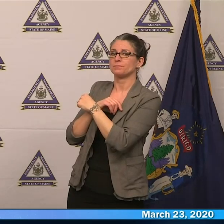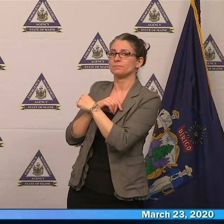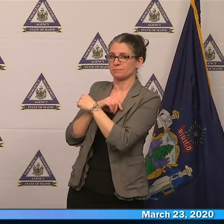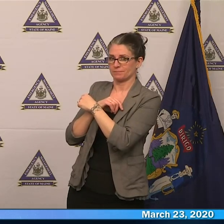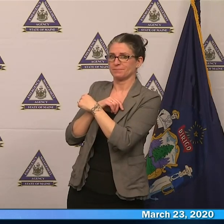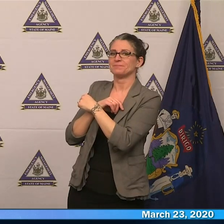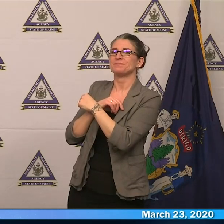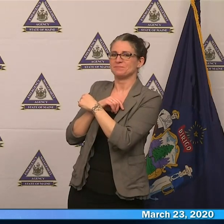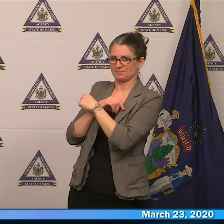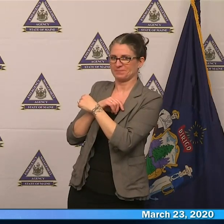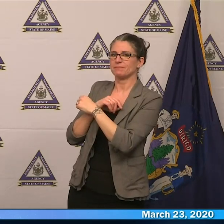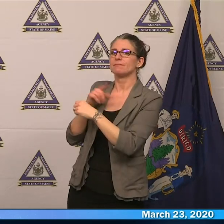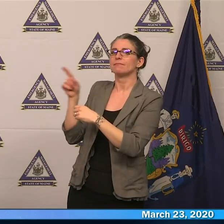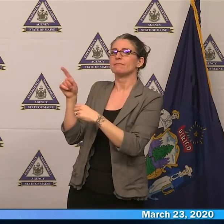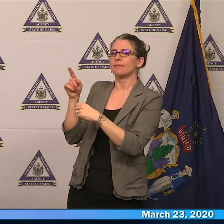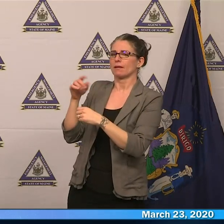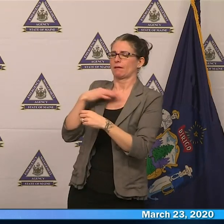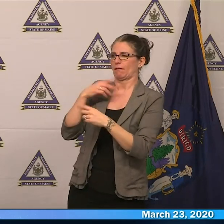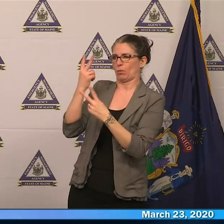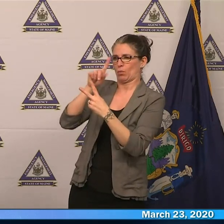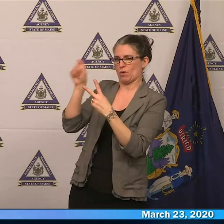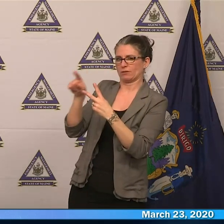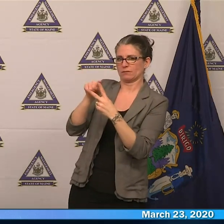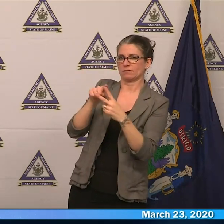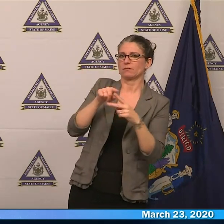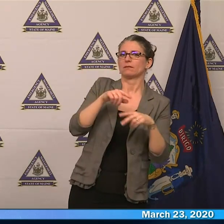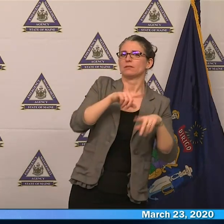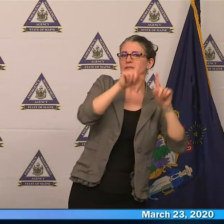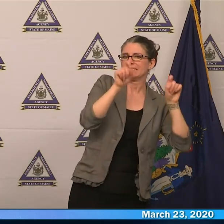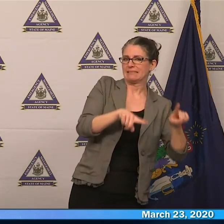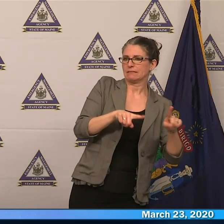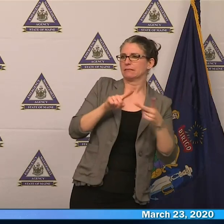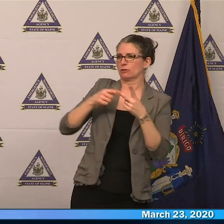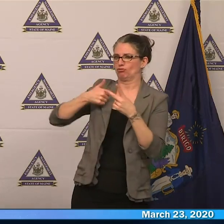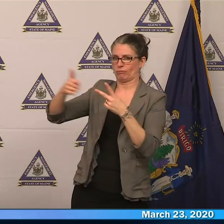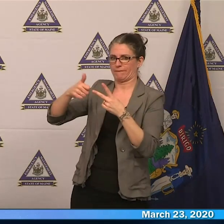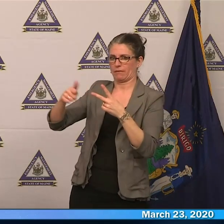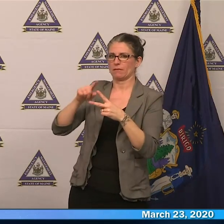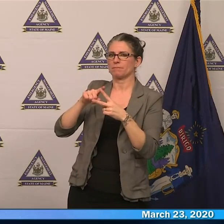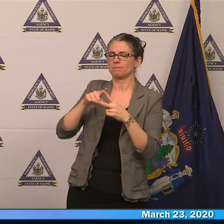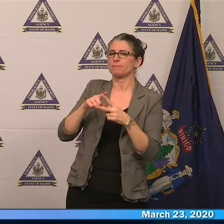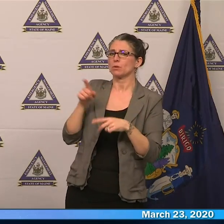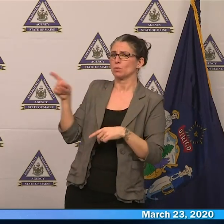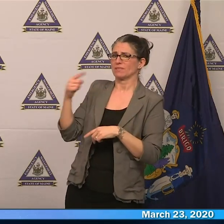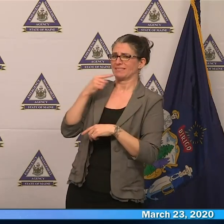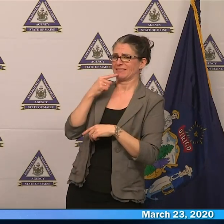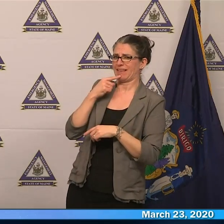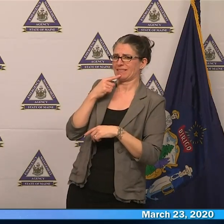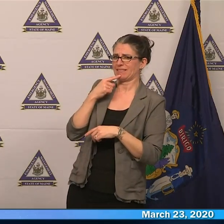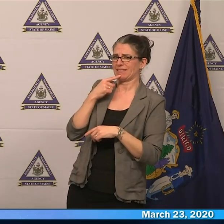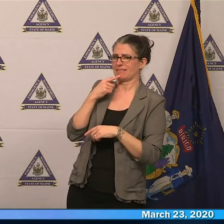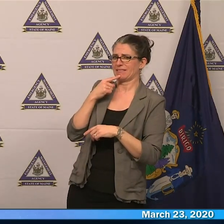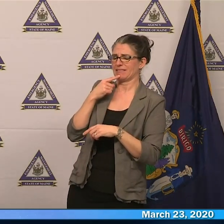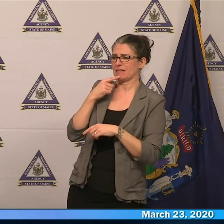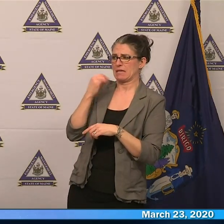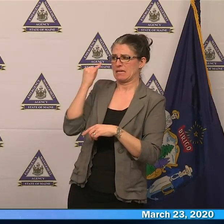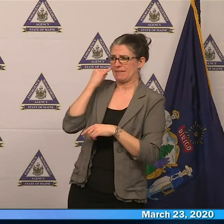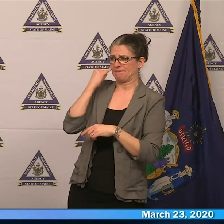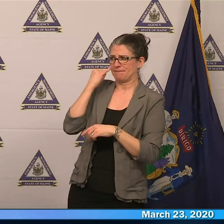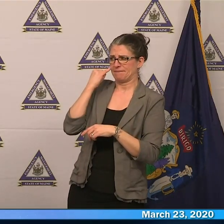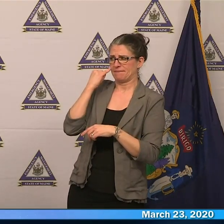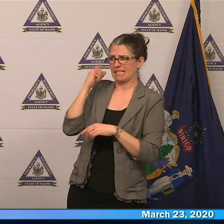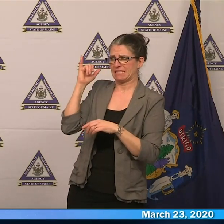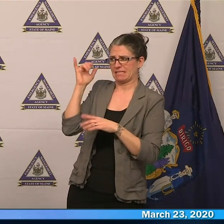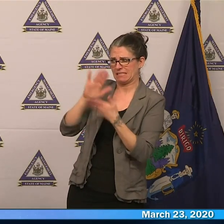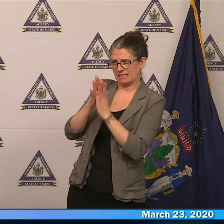sounds like you just said if you feel sick, self-isolate for 14 days, don't seek a test. It seems there's been a shift here and in other states against